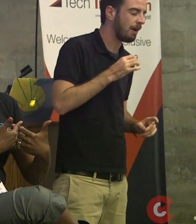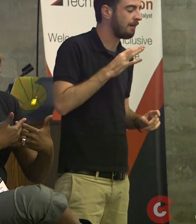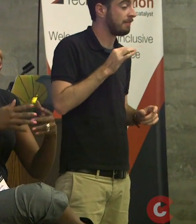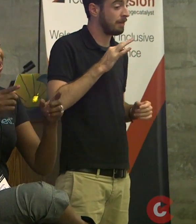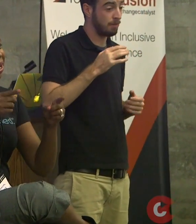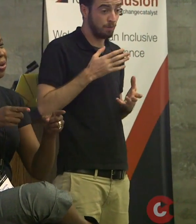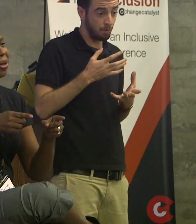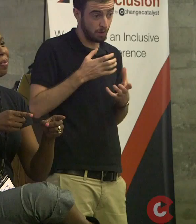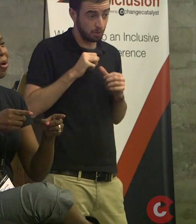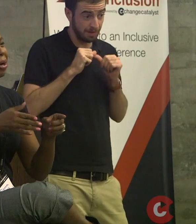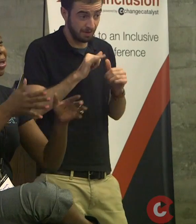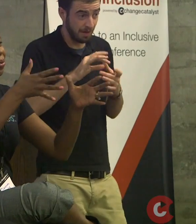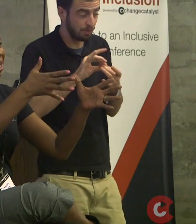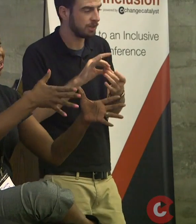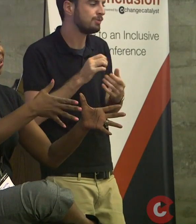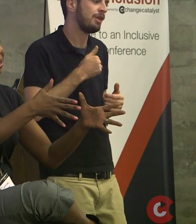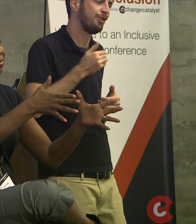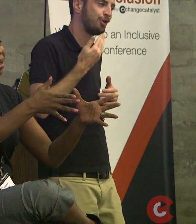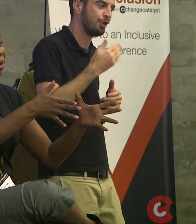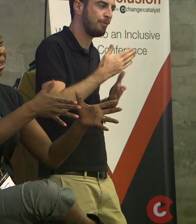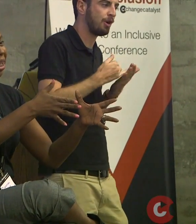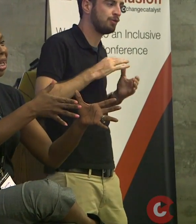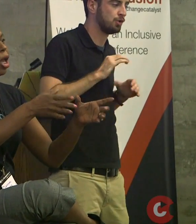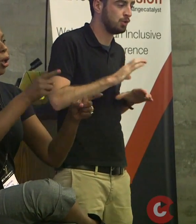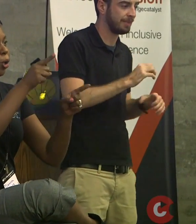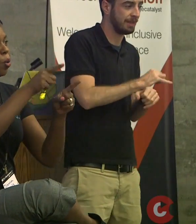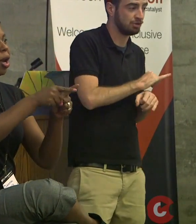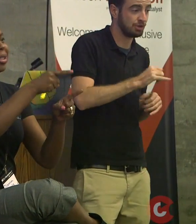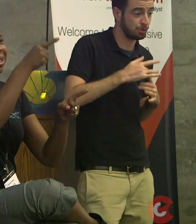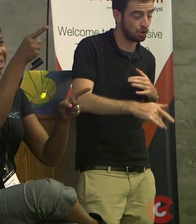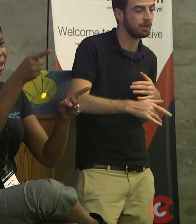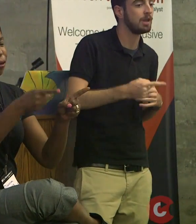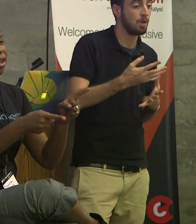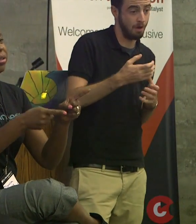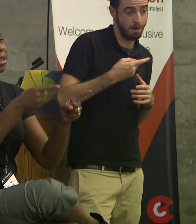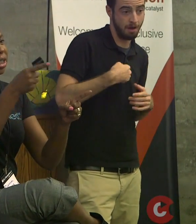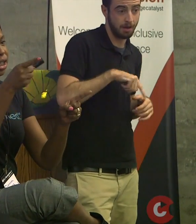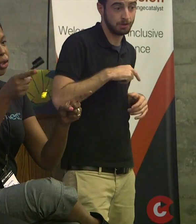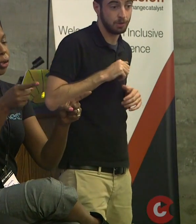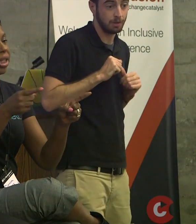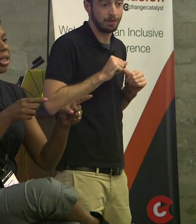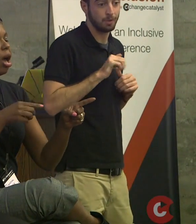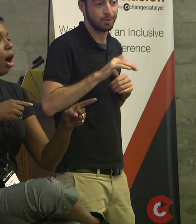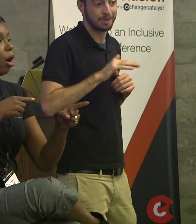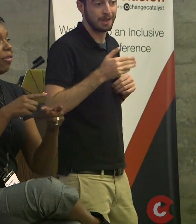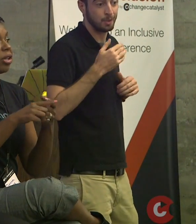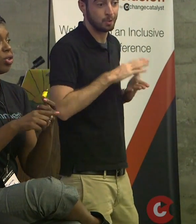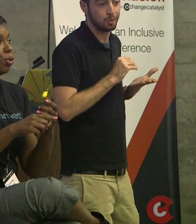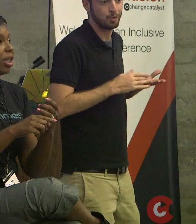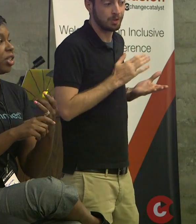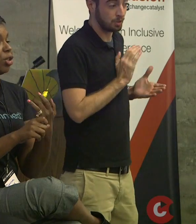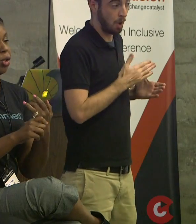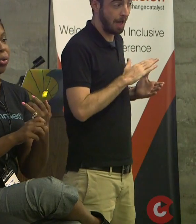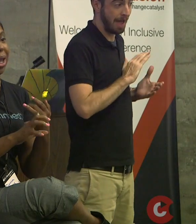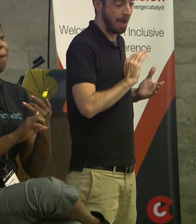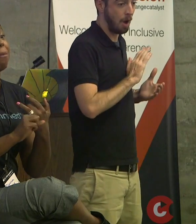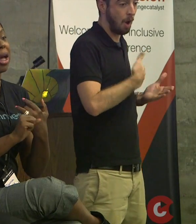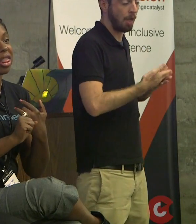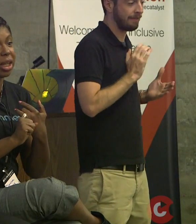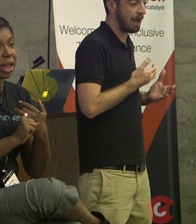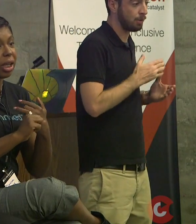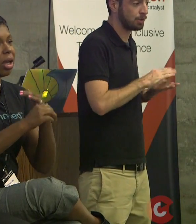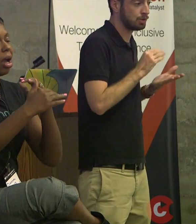this relationship, which is another good part about doing internships and early, you want us to continue sending students. All of our students do